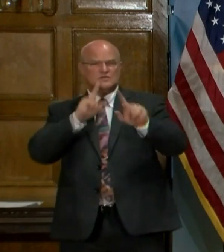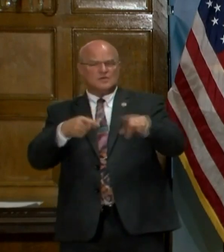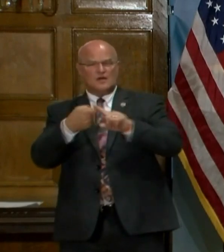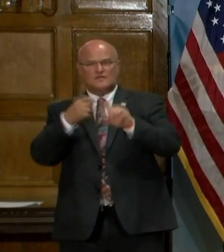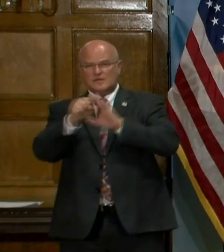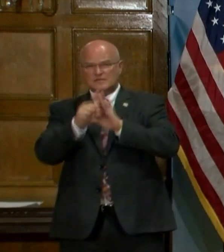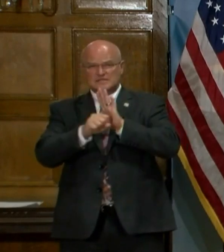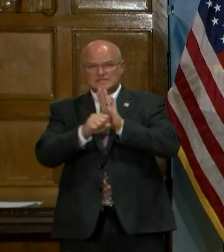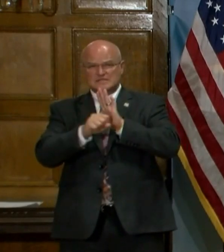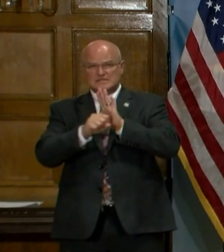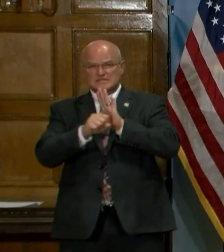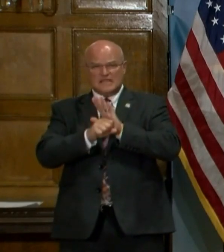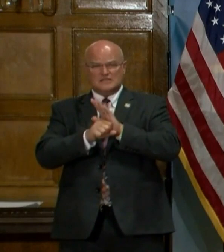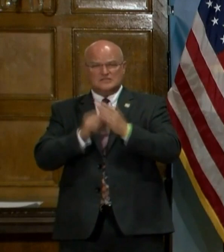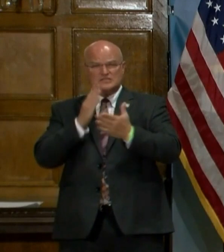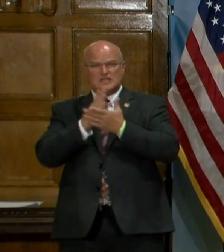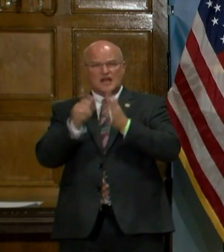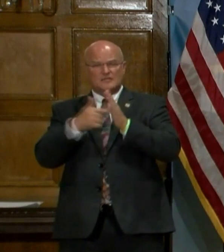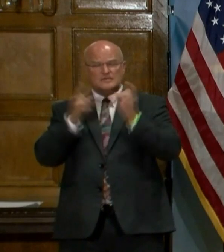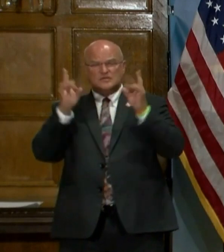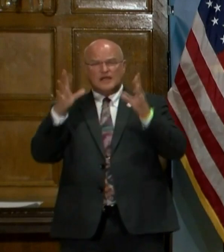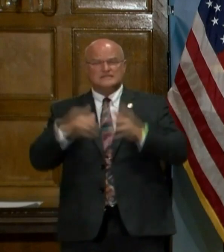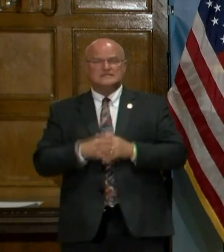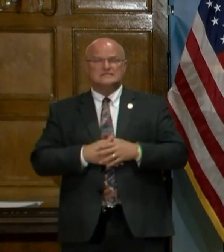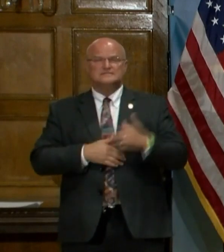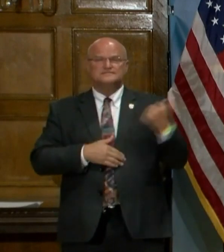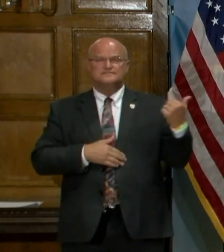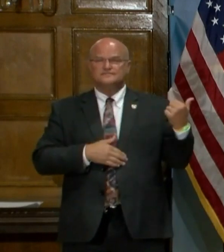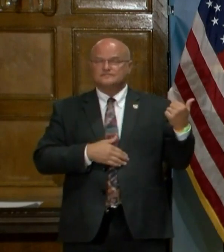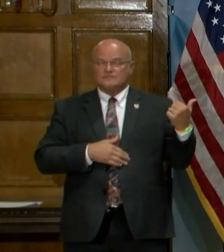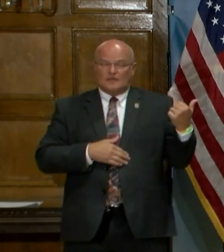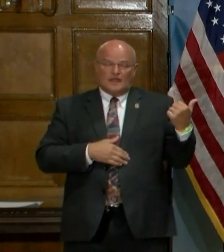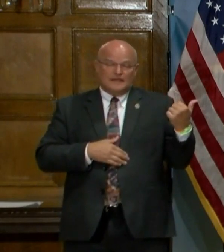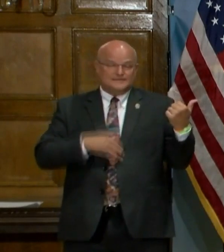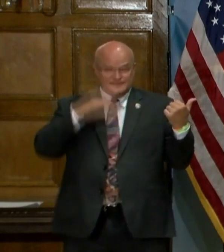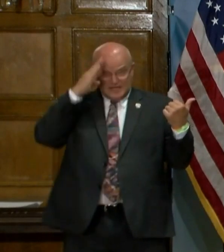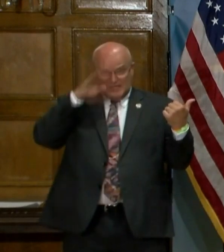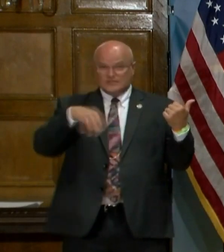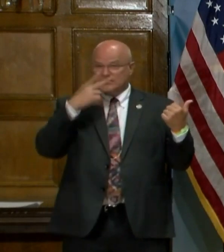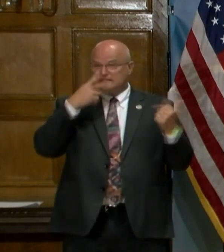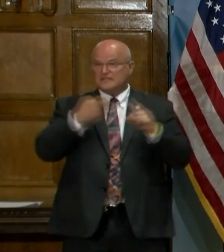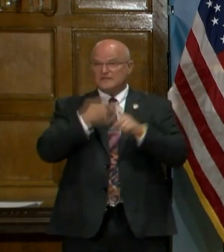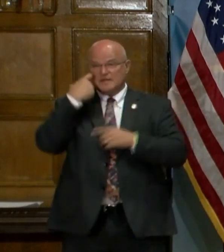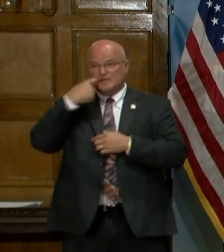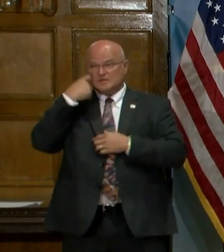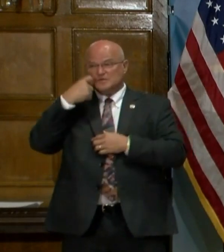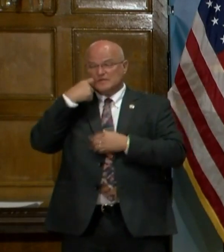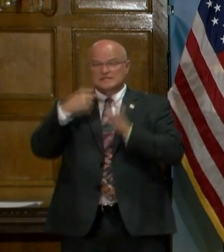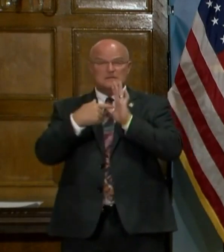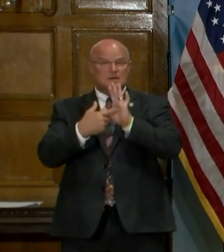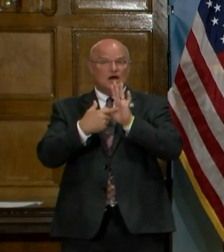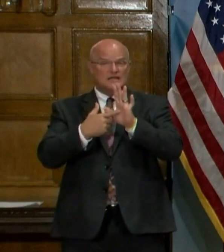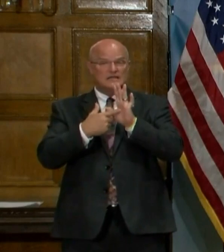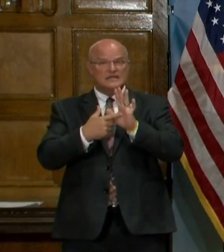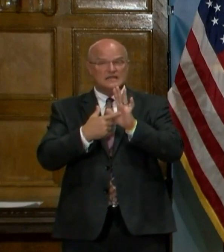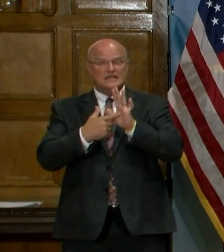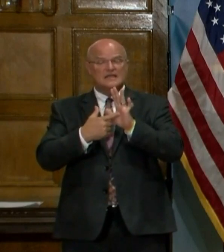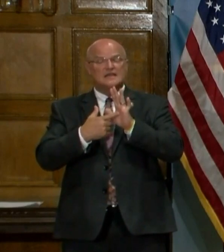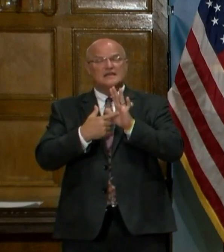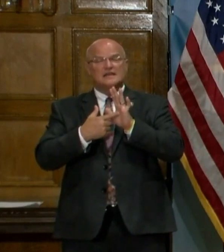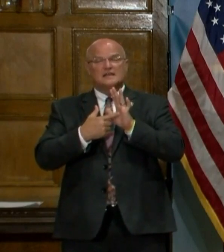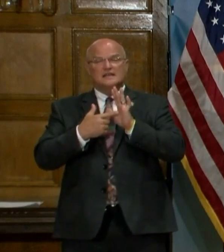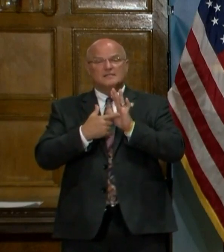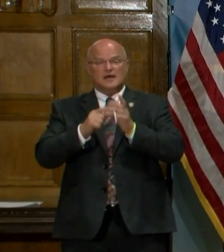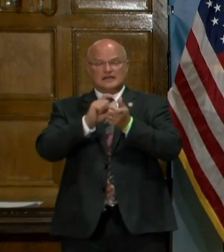from the state to curb this crisis? Well, as you can see from the most recent modeling, the